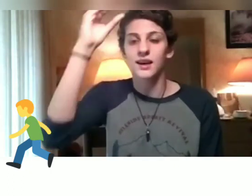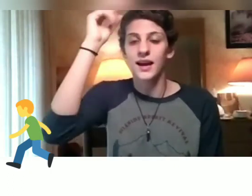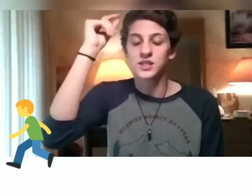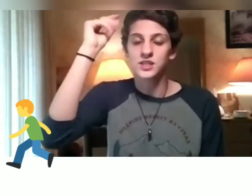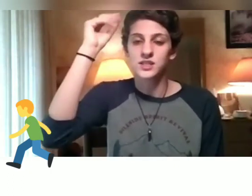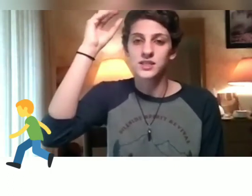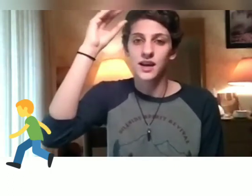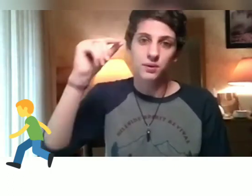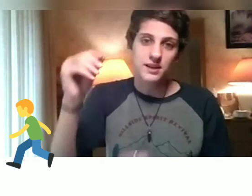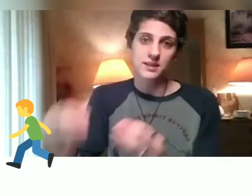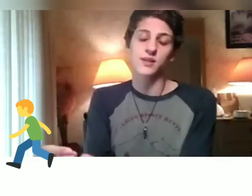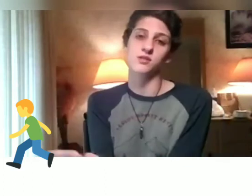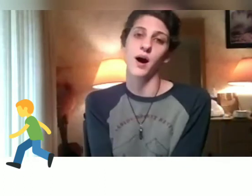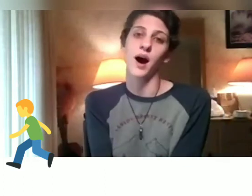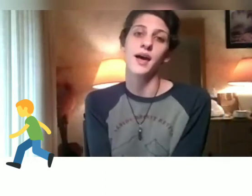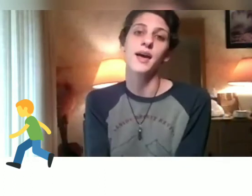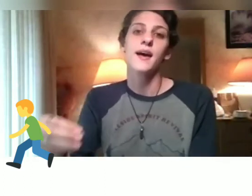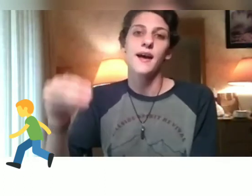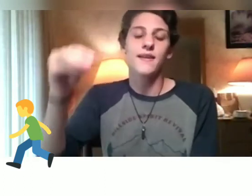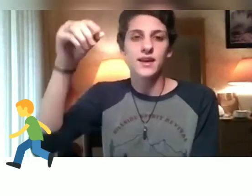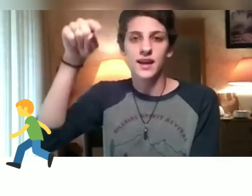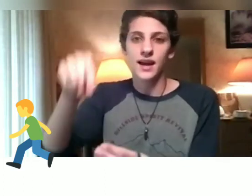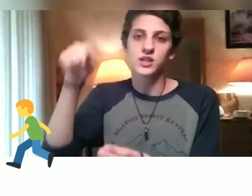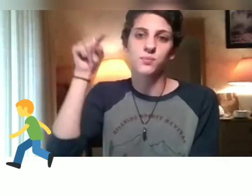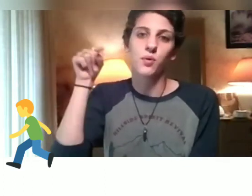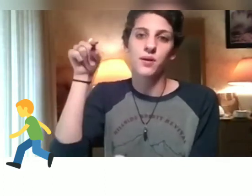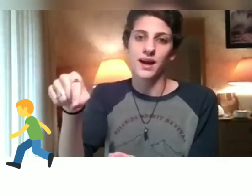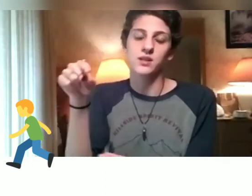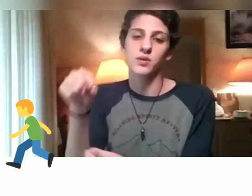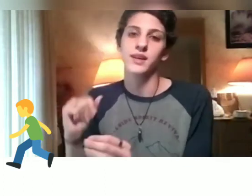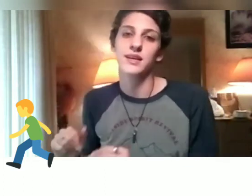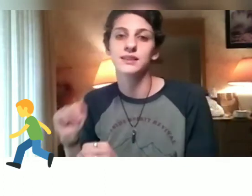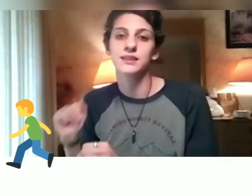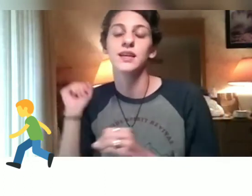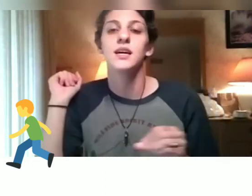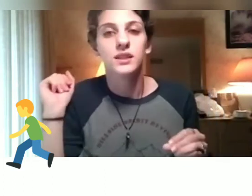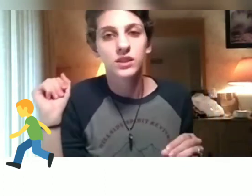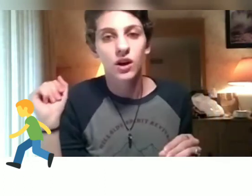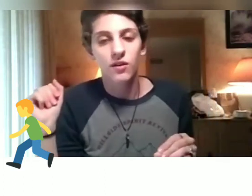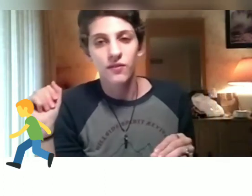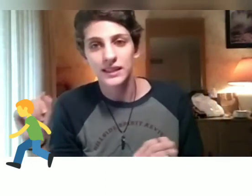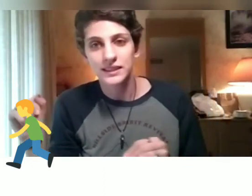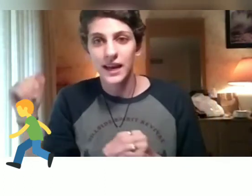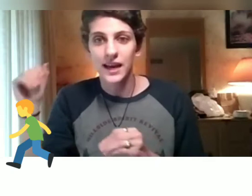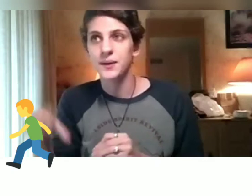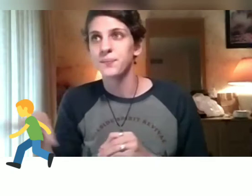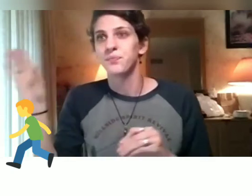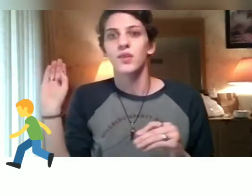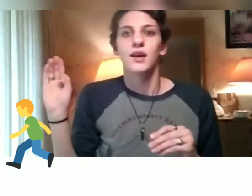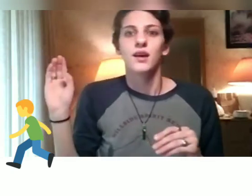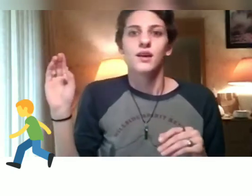I just have to place him in his little spot, and then I just point back to where he is. So if I said